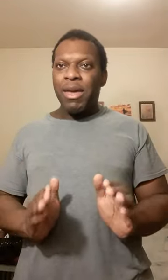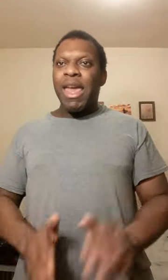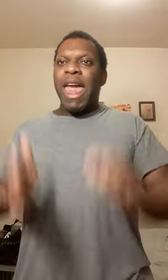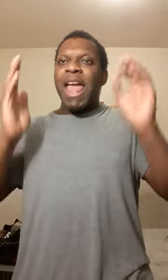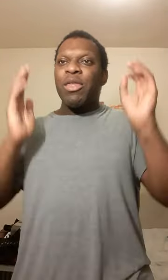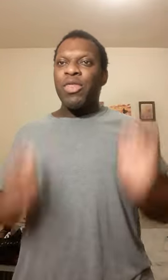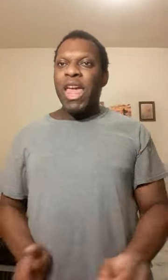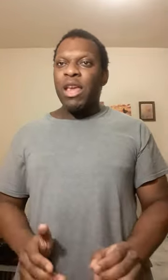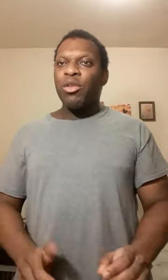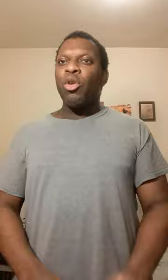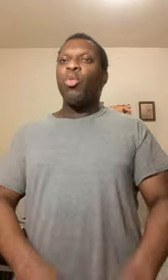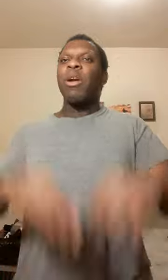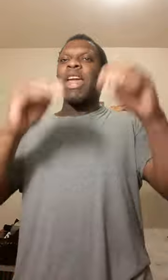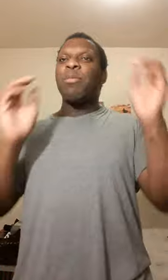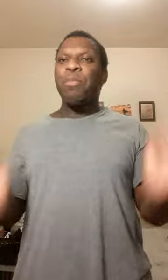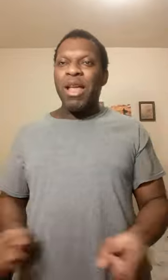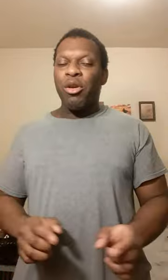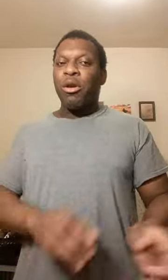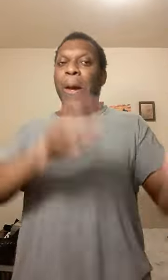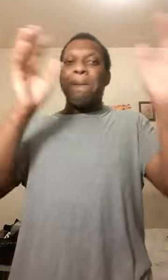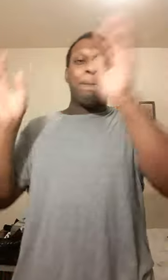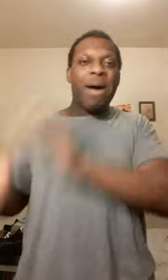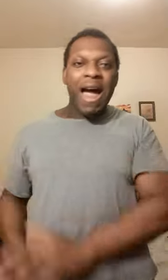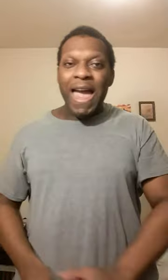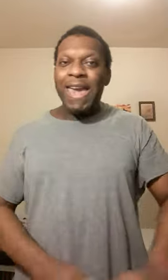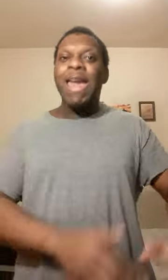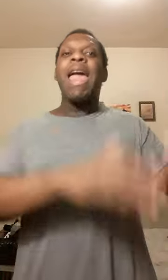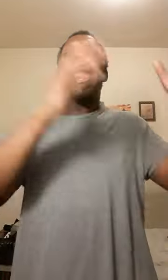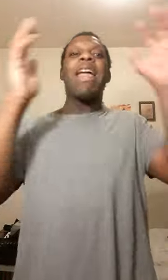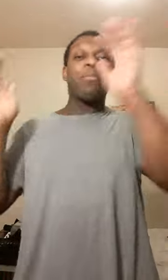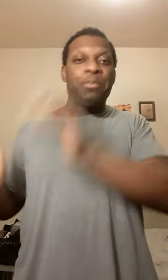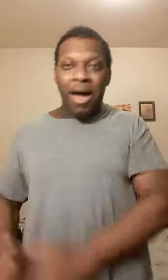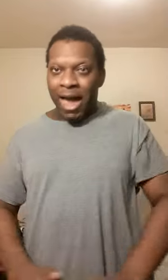and things will get better by and by.